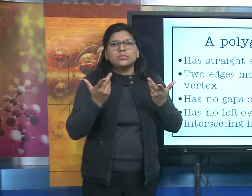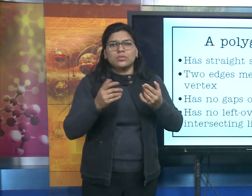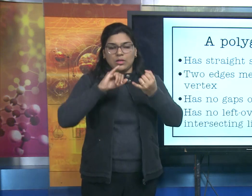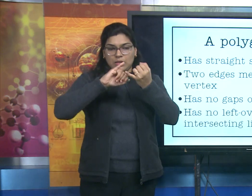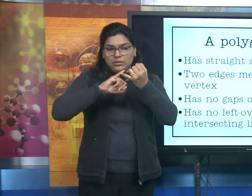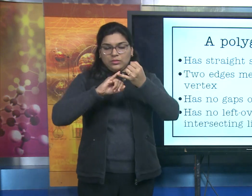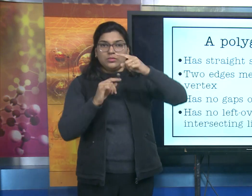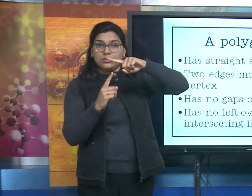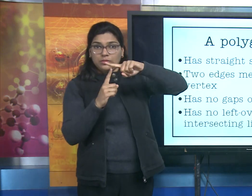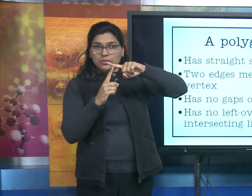word straight,